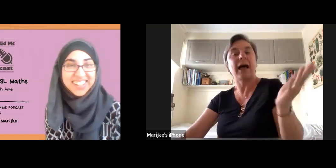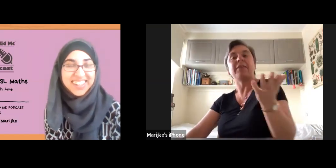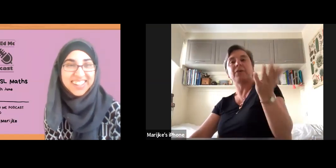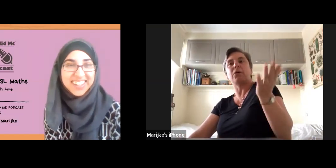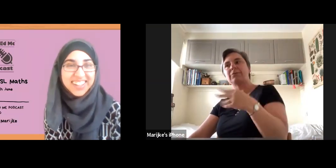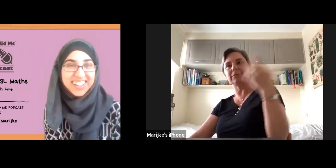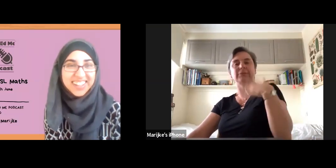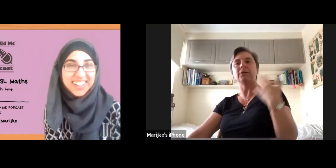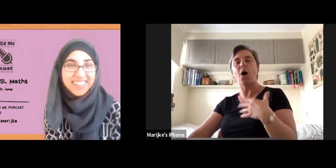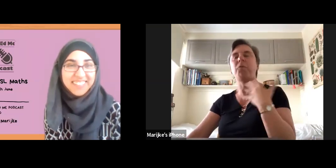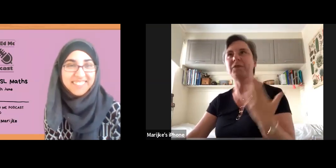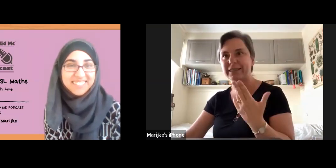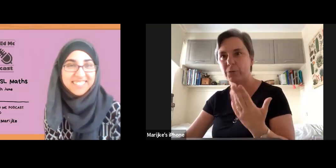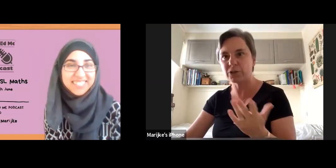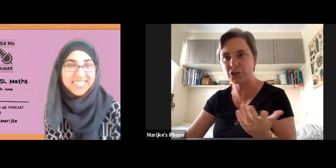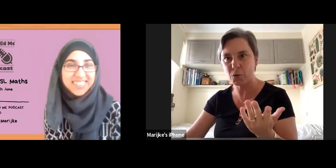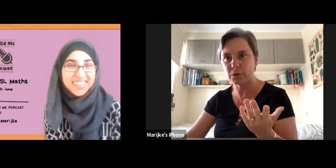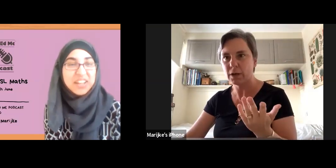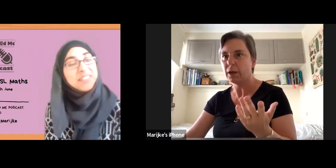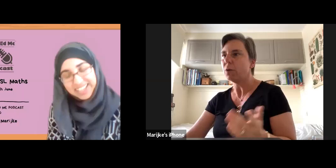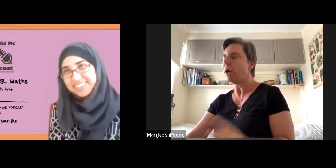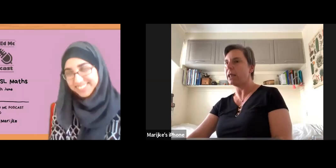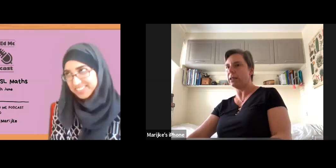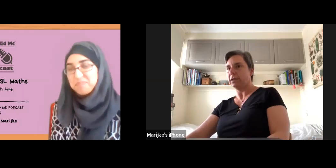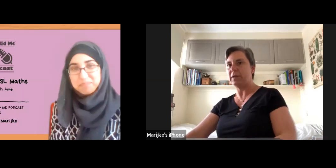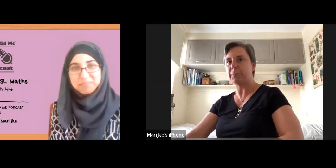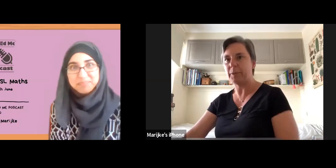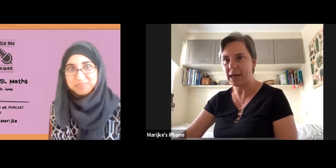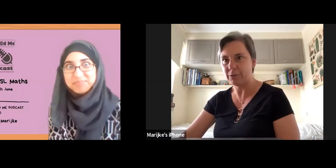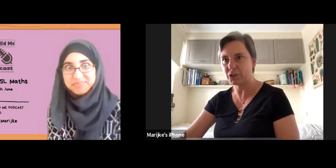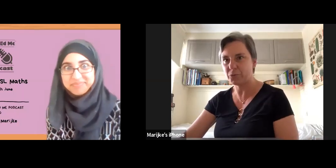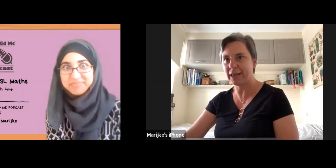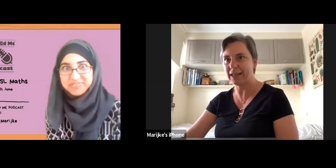I thought, obviously it was a joke. Yeah. Well, we had parents ringing in.